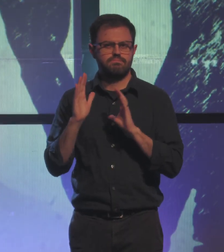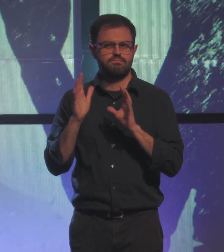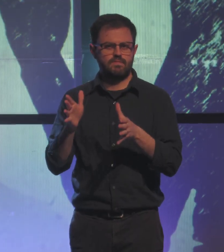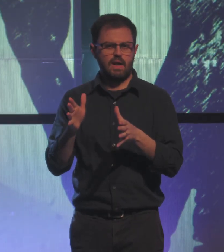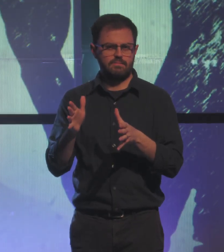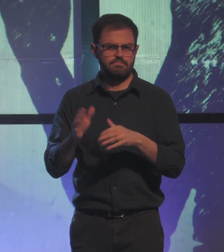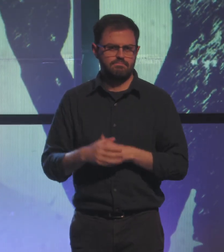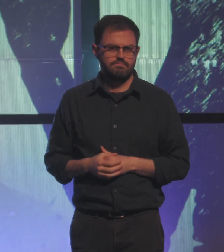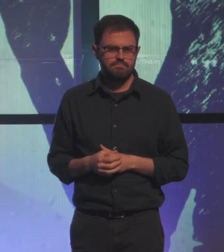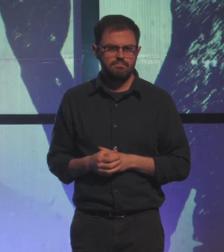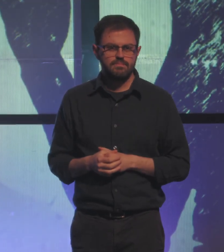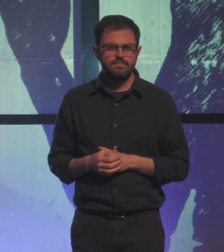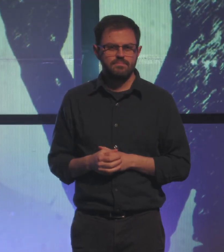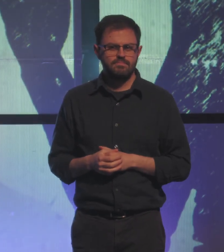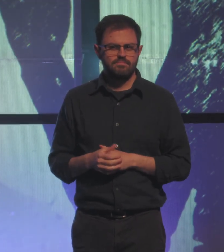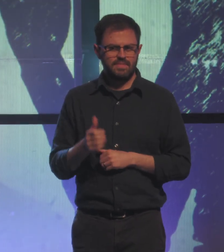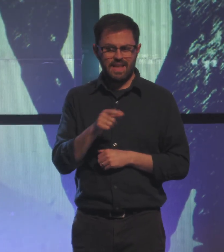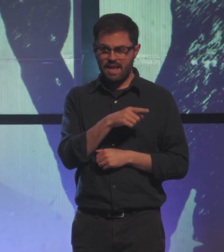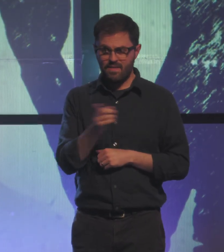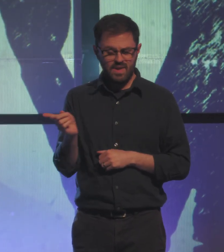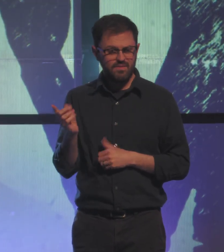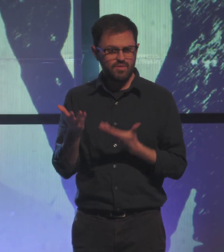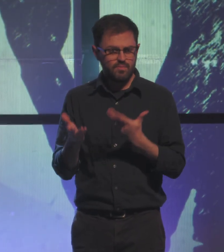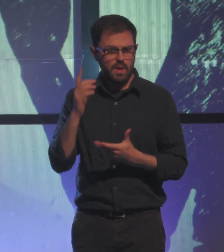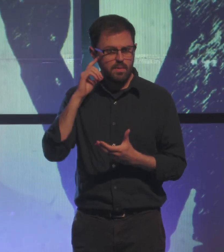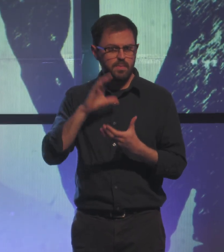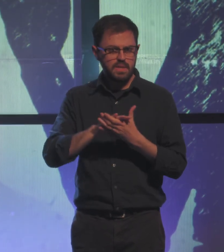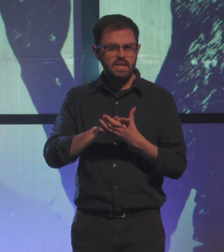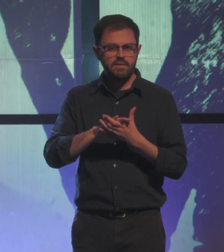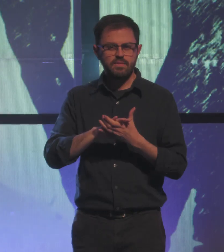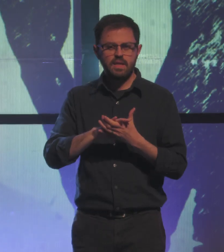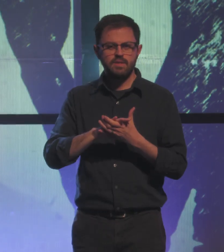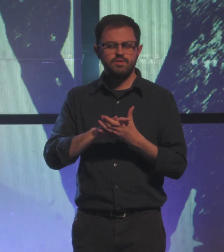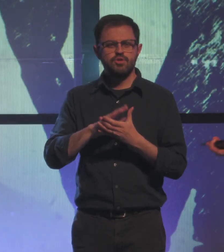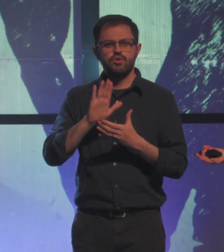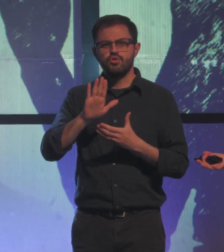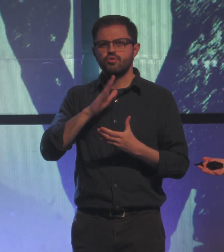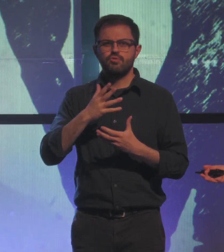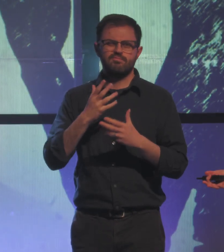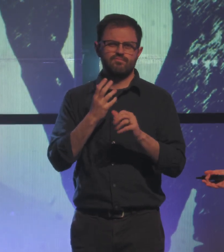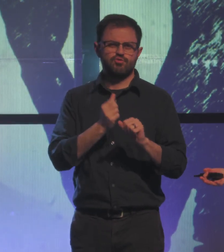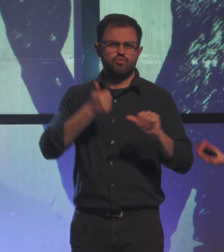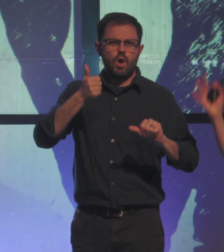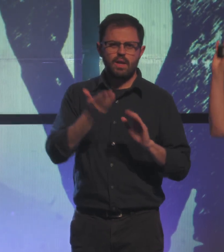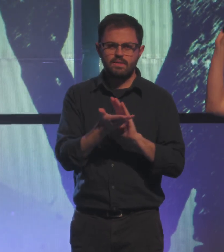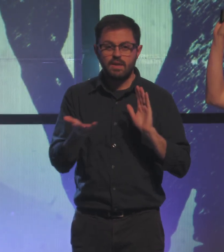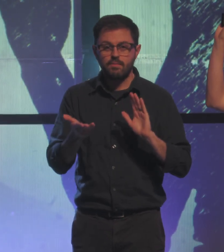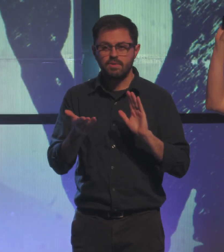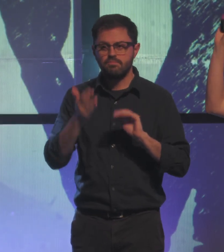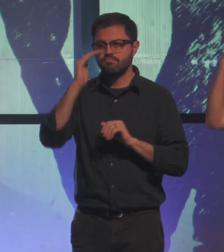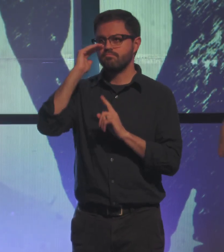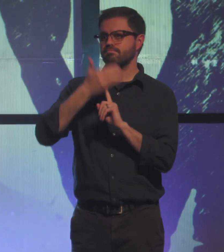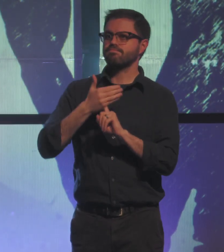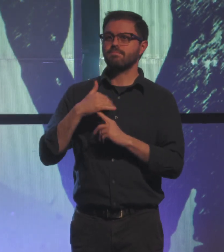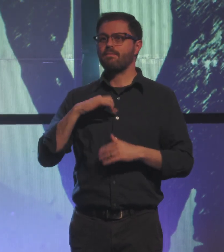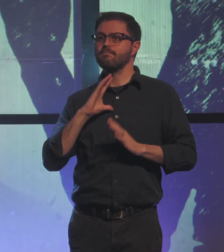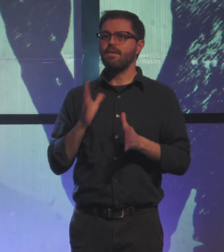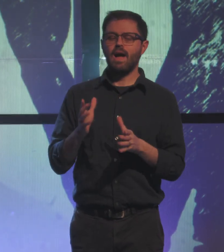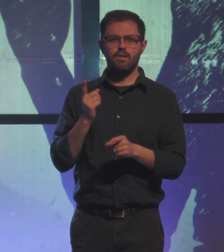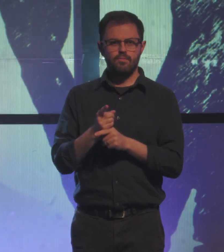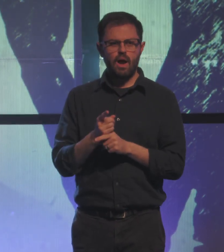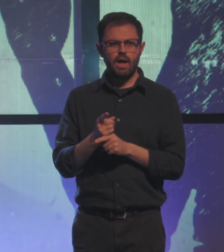okay. Have you ever believed that the strongest thing that you could do was just pretend you were fine?